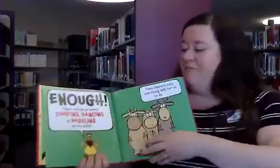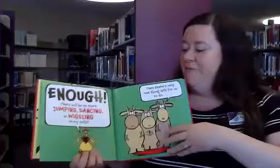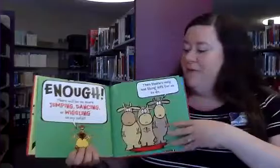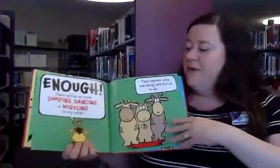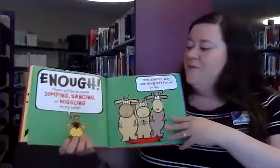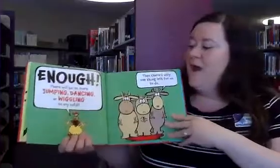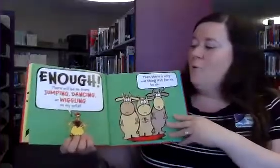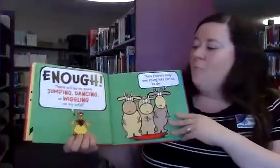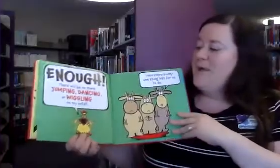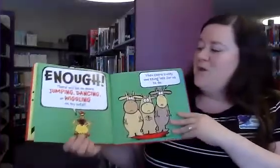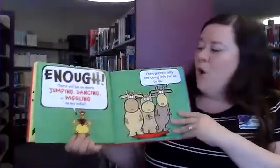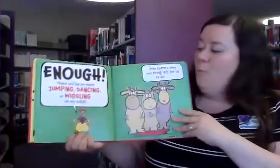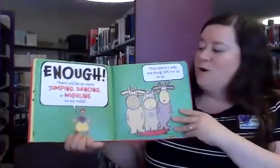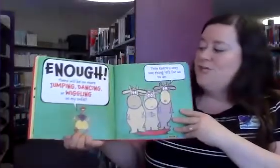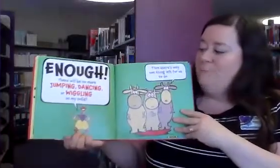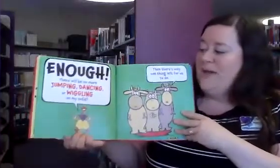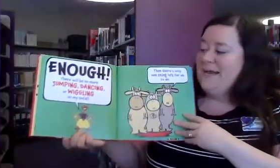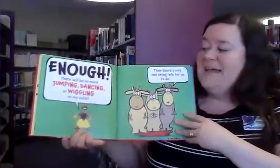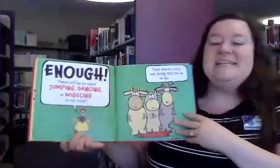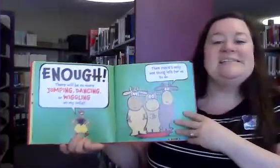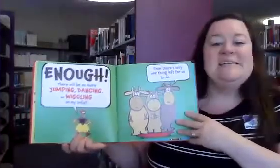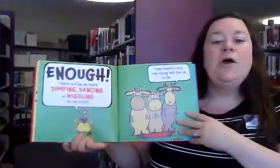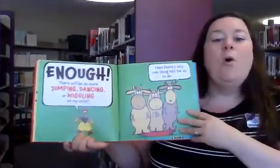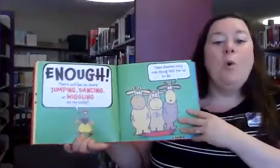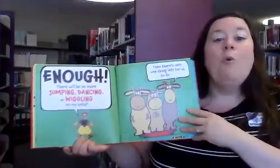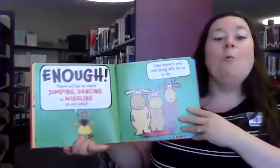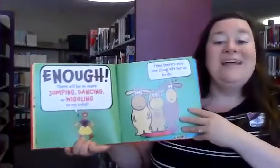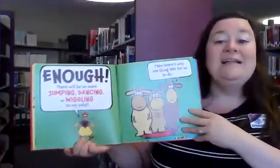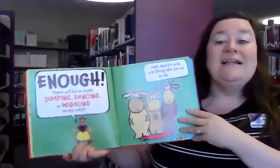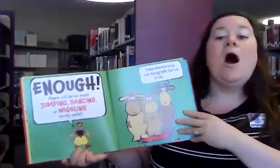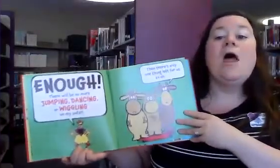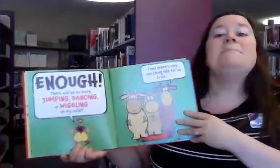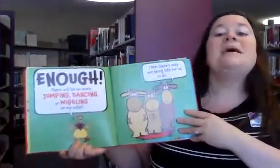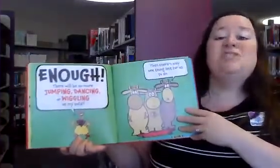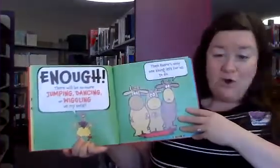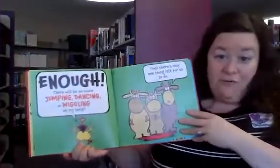Enough. There will be no more jumping, dancing, or wiggling on my sofa.